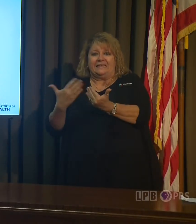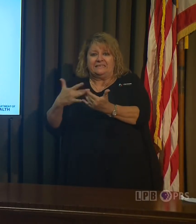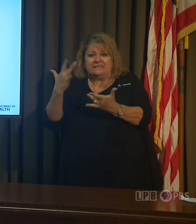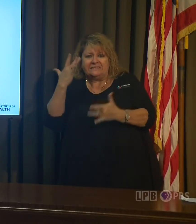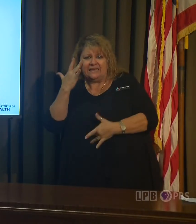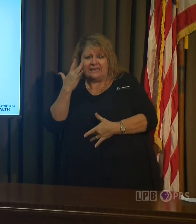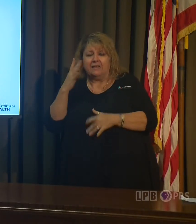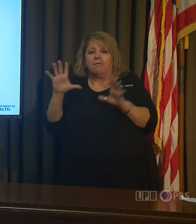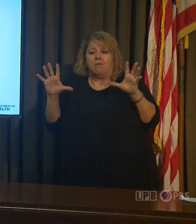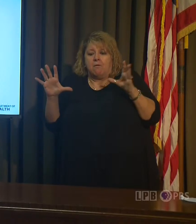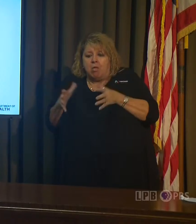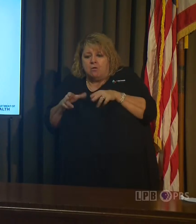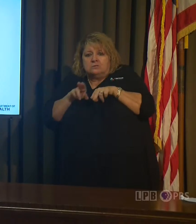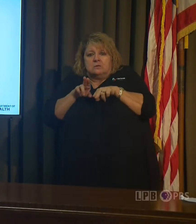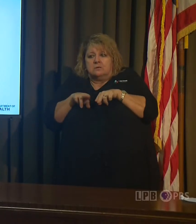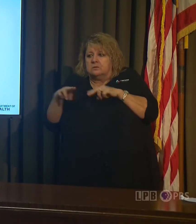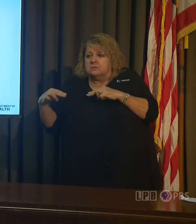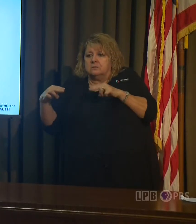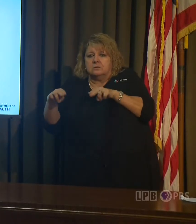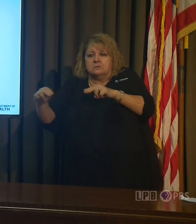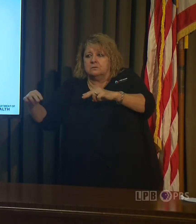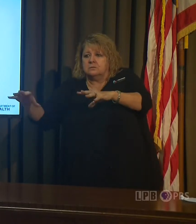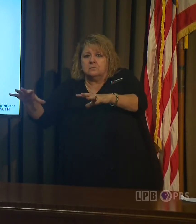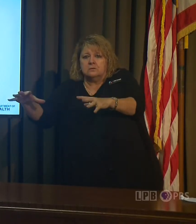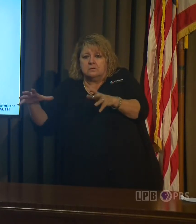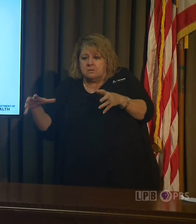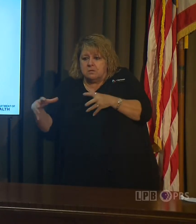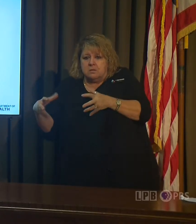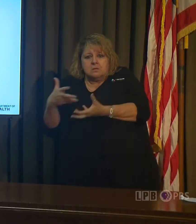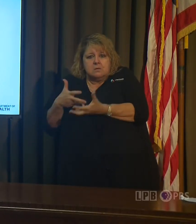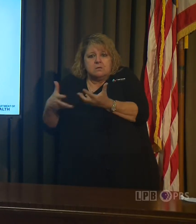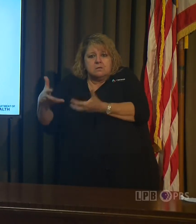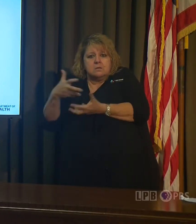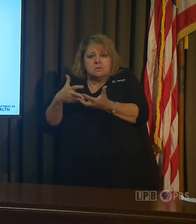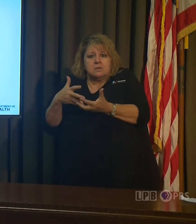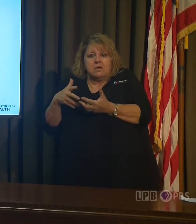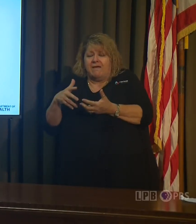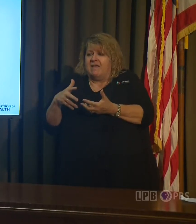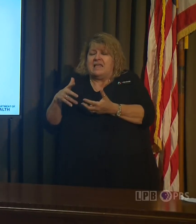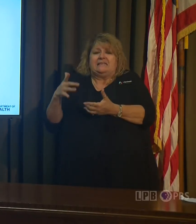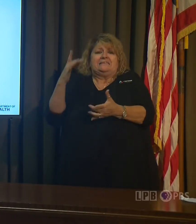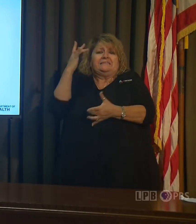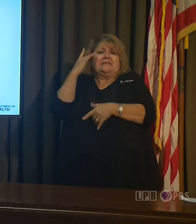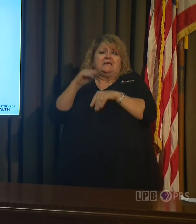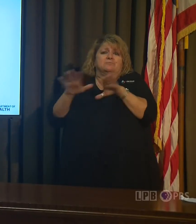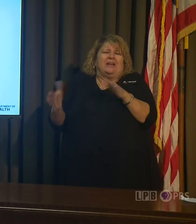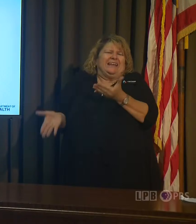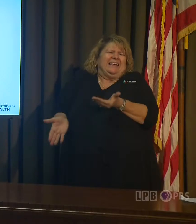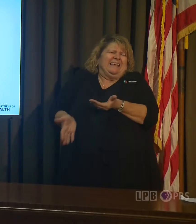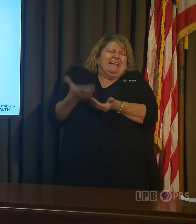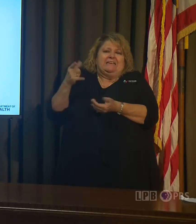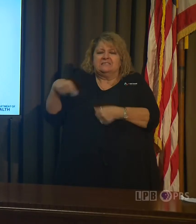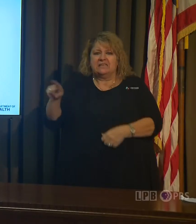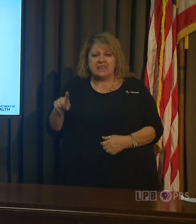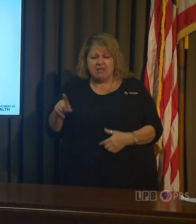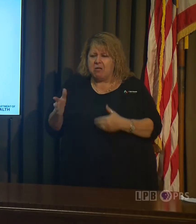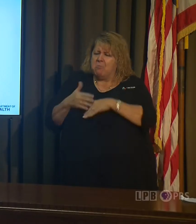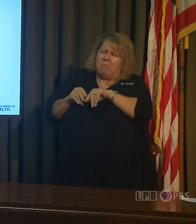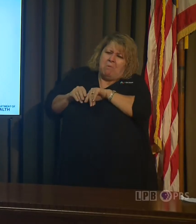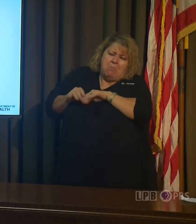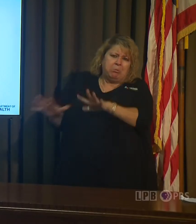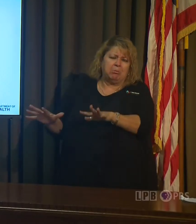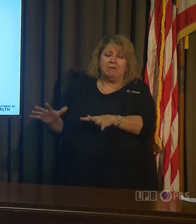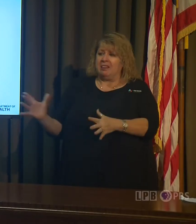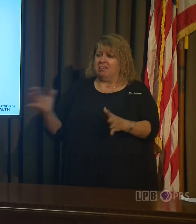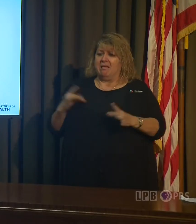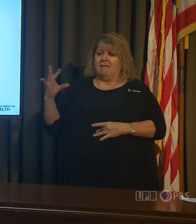in a close congregate setting where viruses of any nature can spread quickly. And look at all the progress that has been made